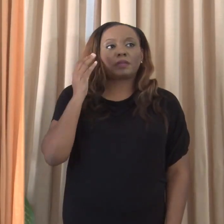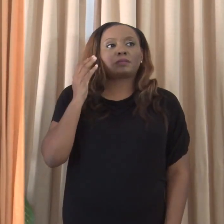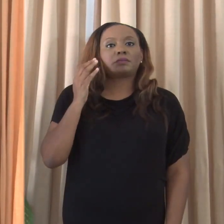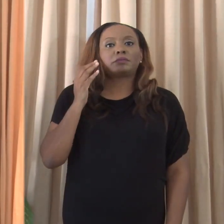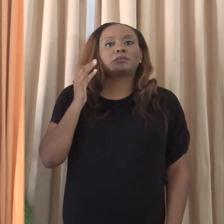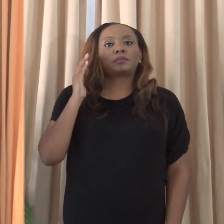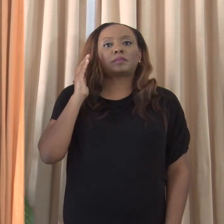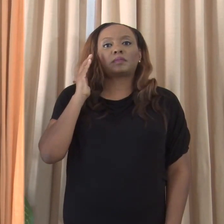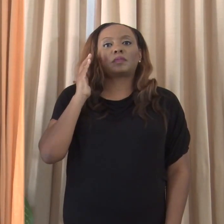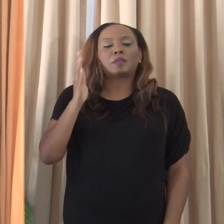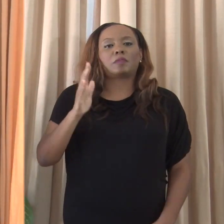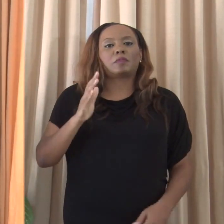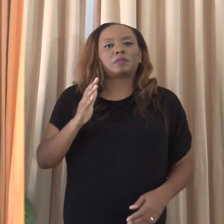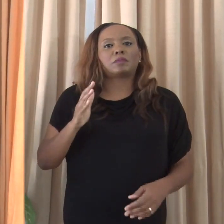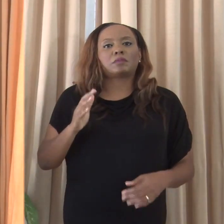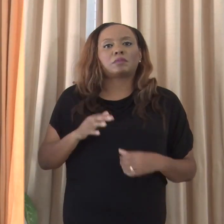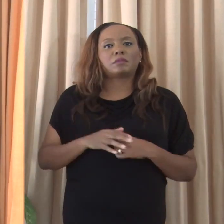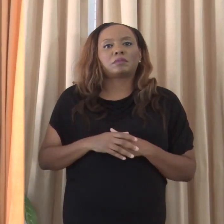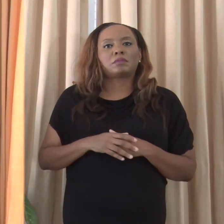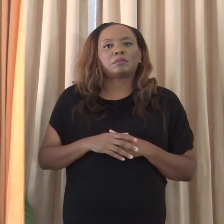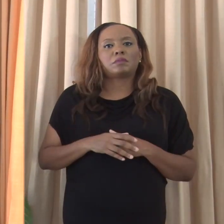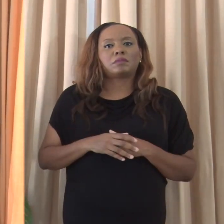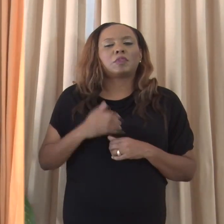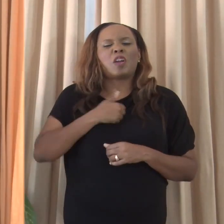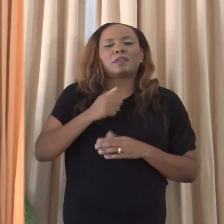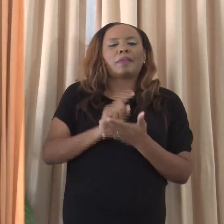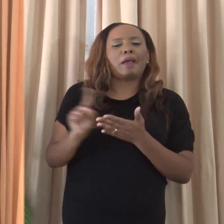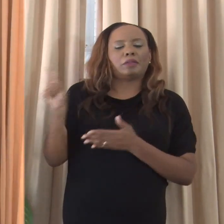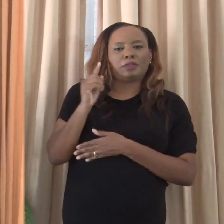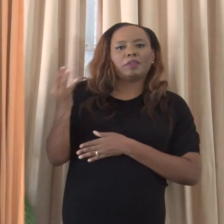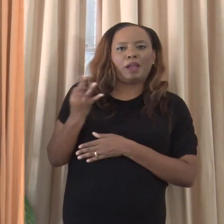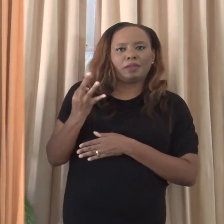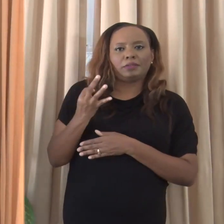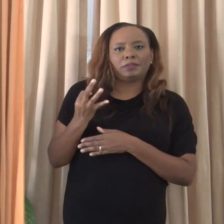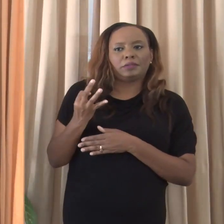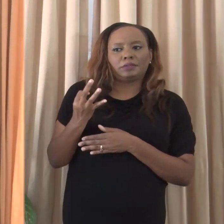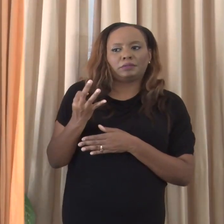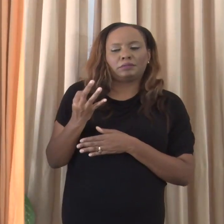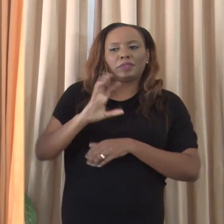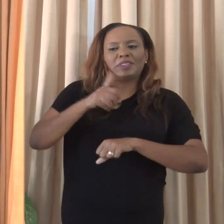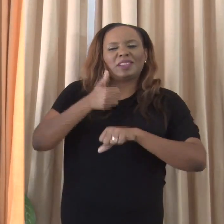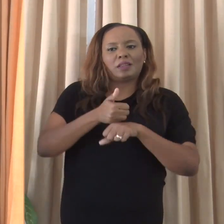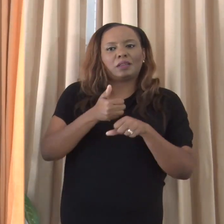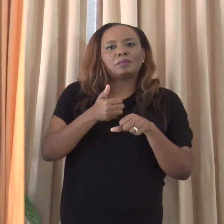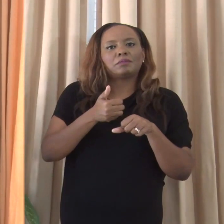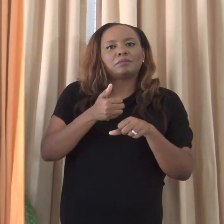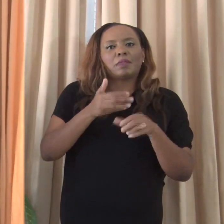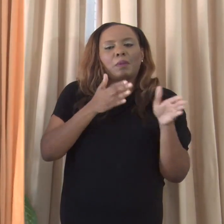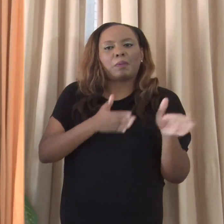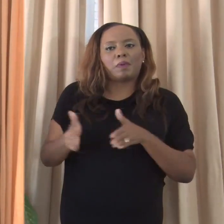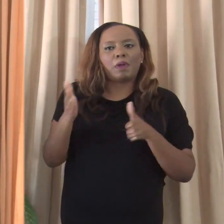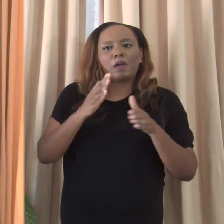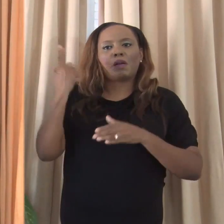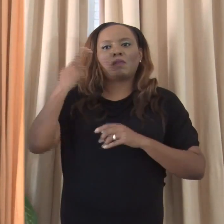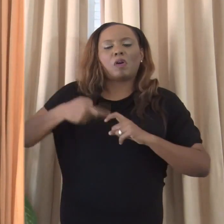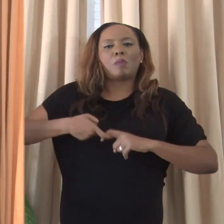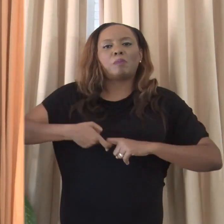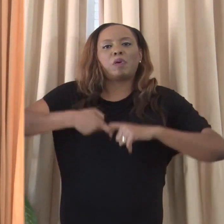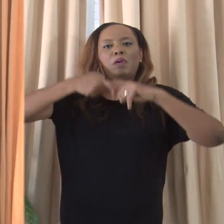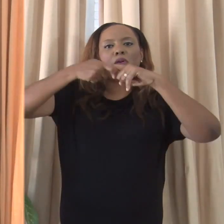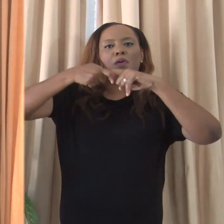that there is in place now an arrangement with the banking community so that we can give a moratorium for at least 6 months